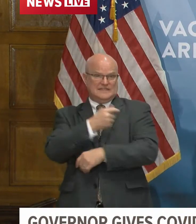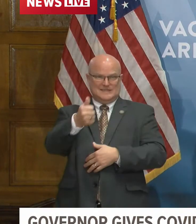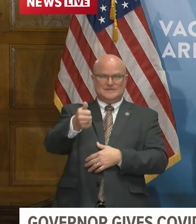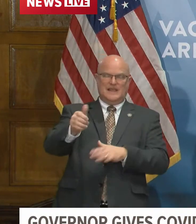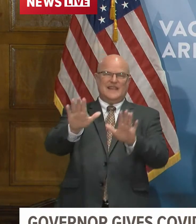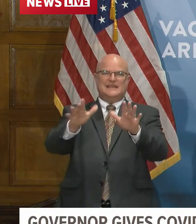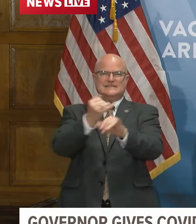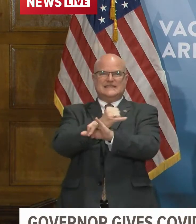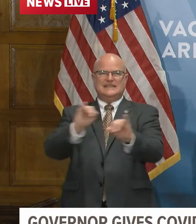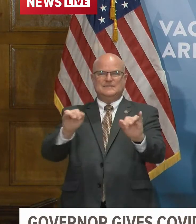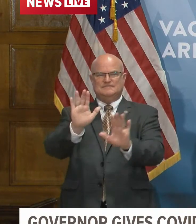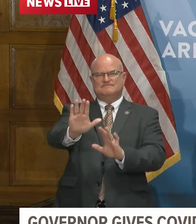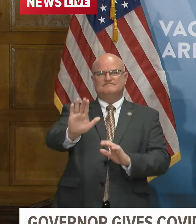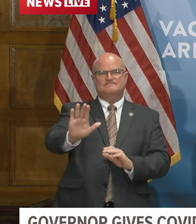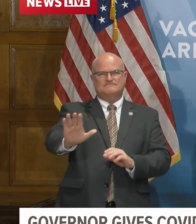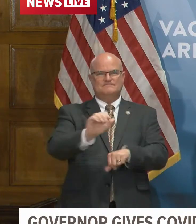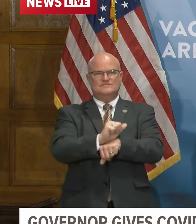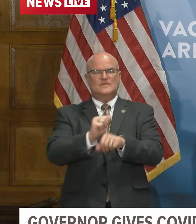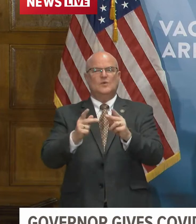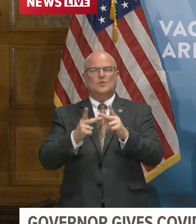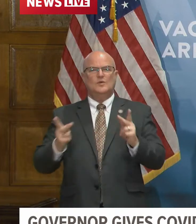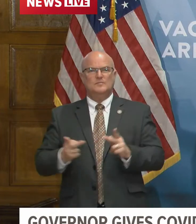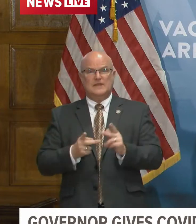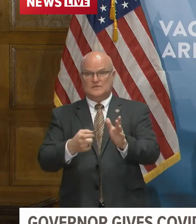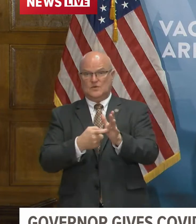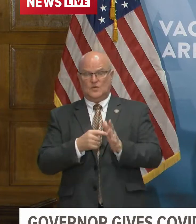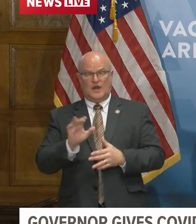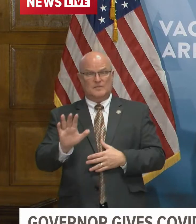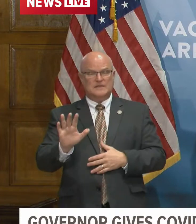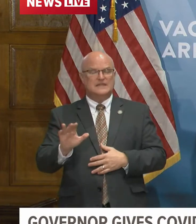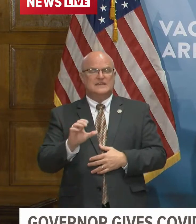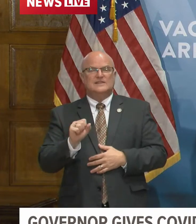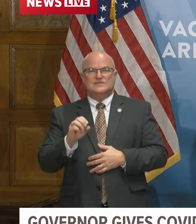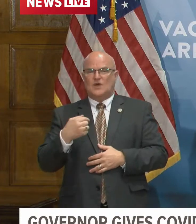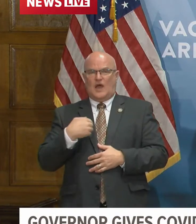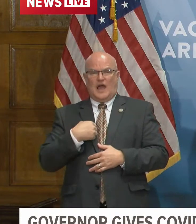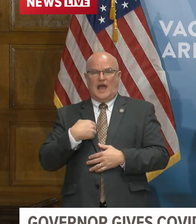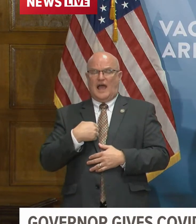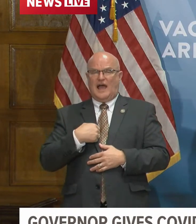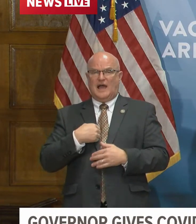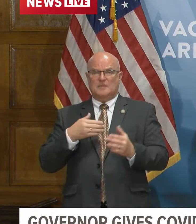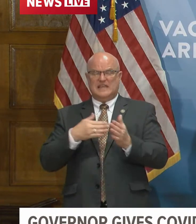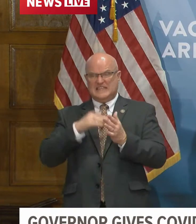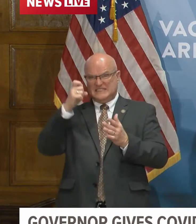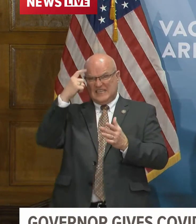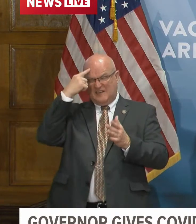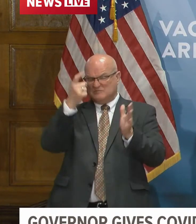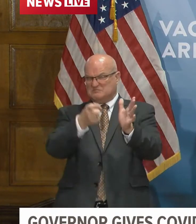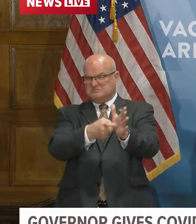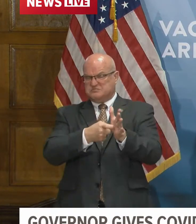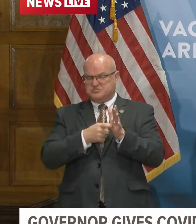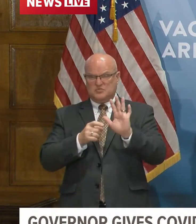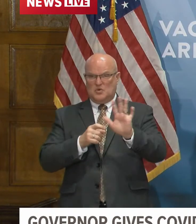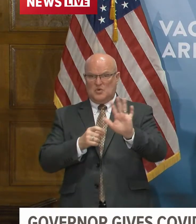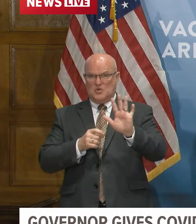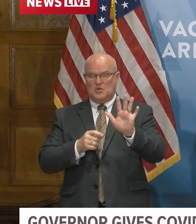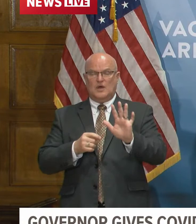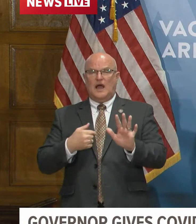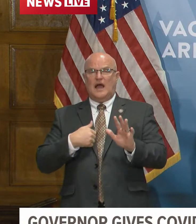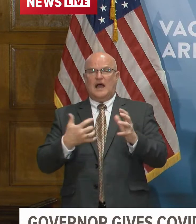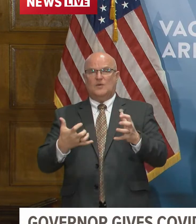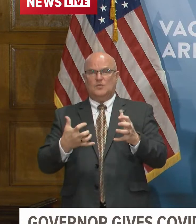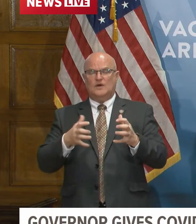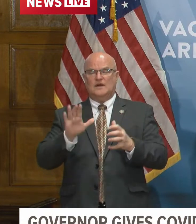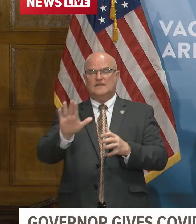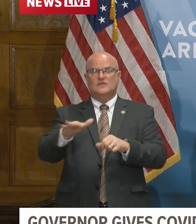That's an independent of their workplace requirement. And so I'm against the government mandates. I'm for